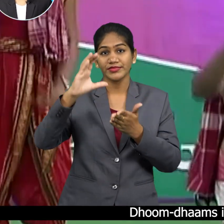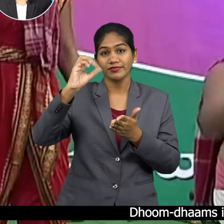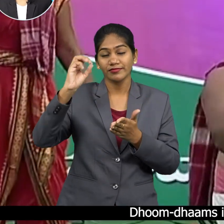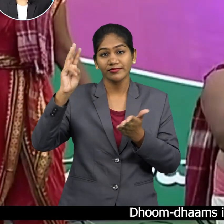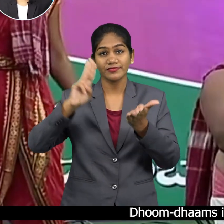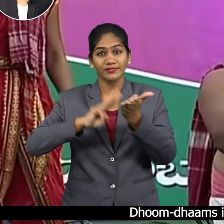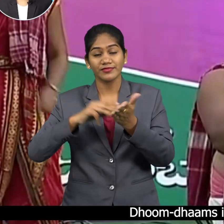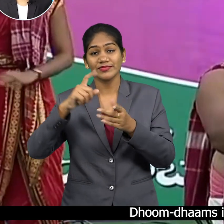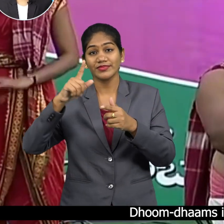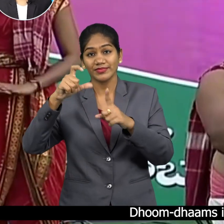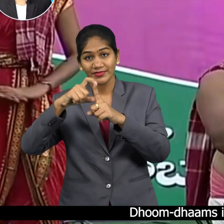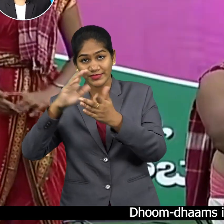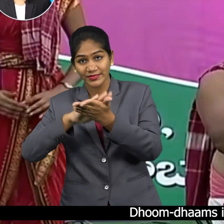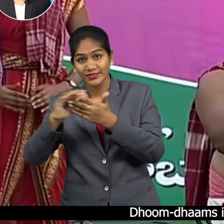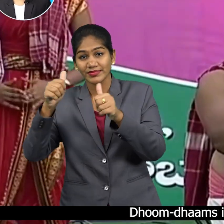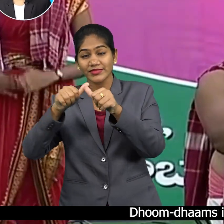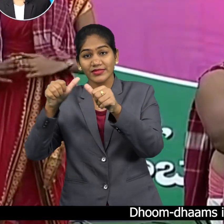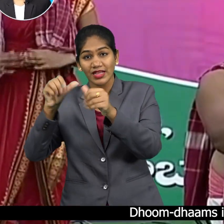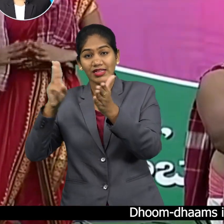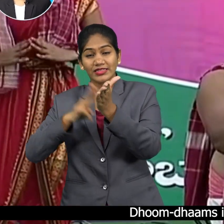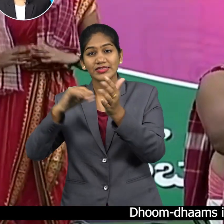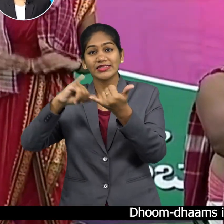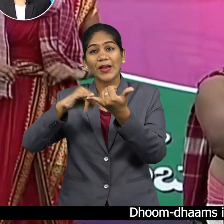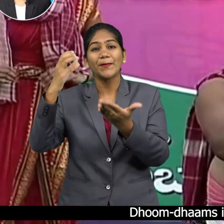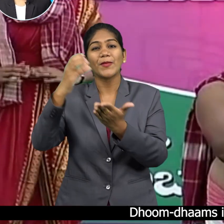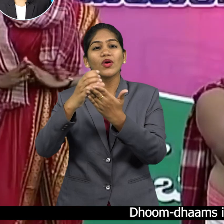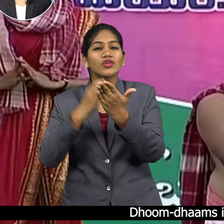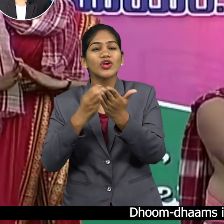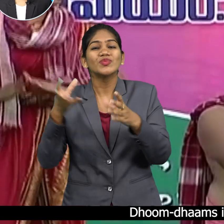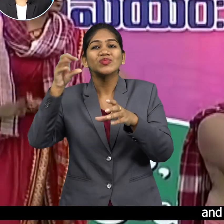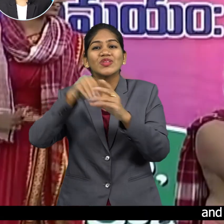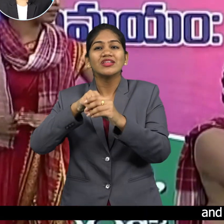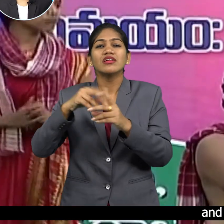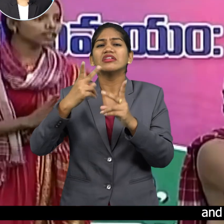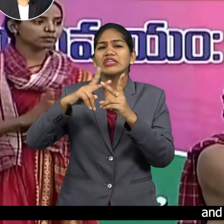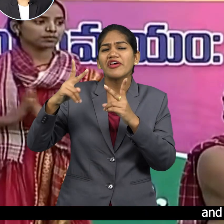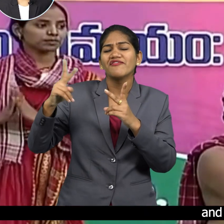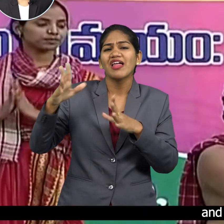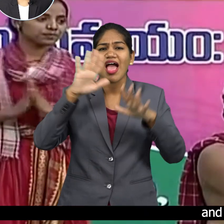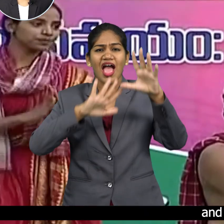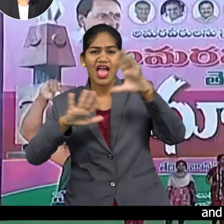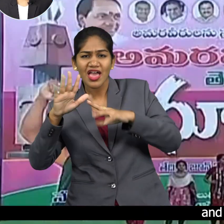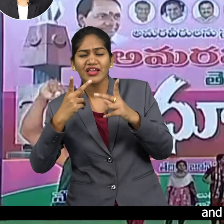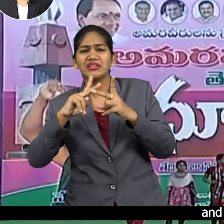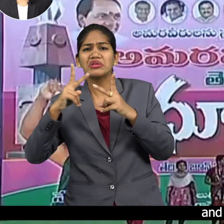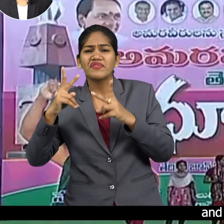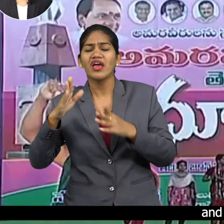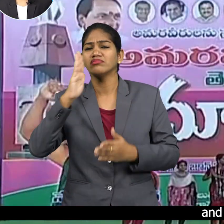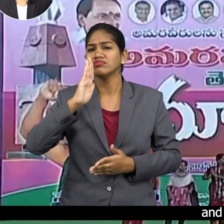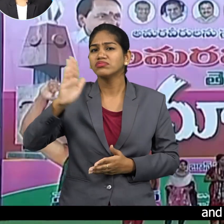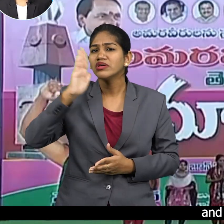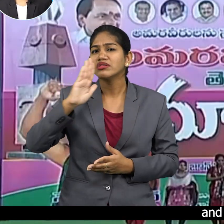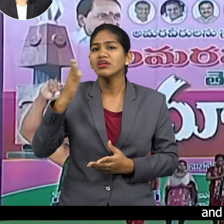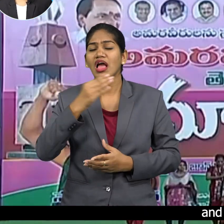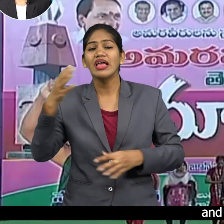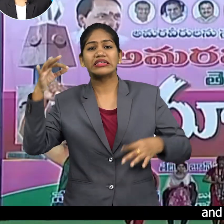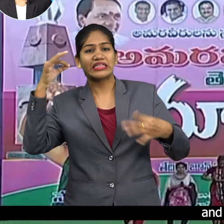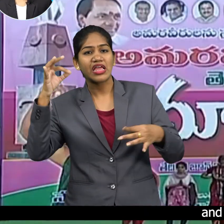Dhoom-dhams involve artists, singers, and dancers.